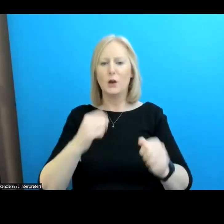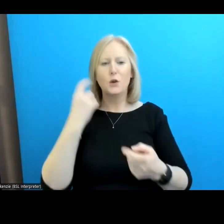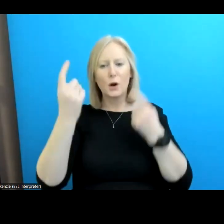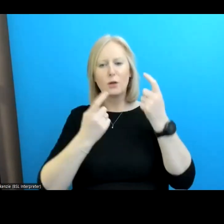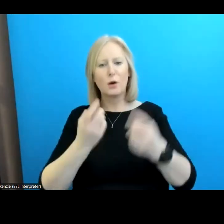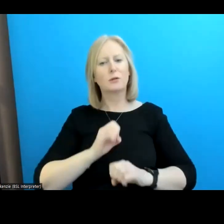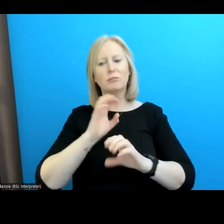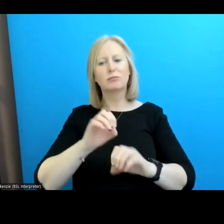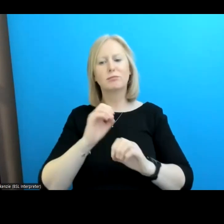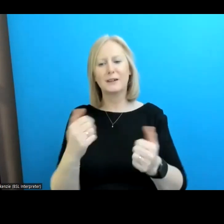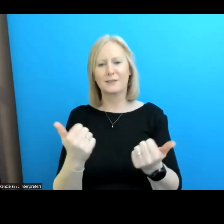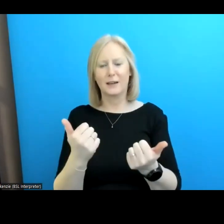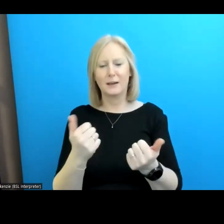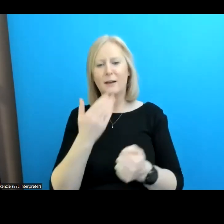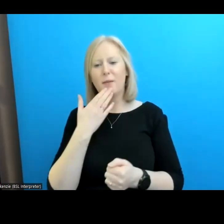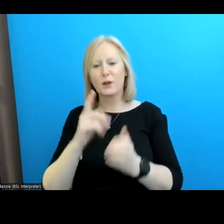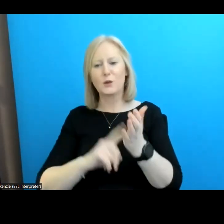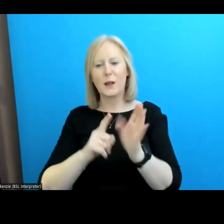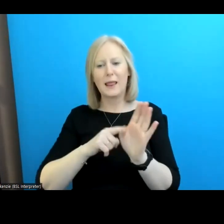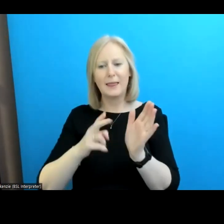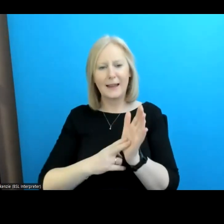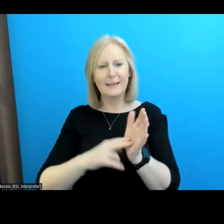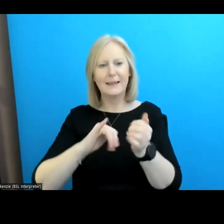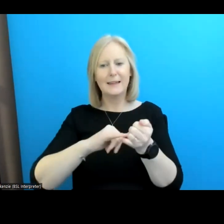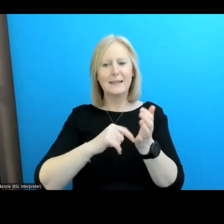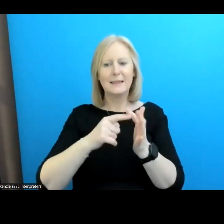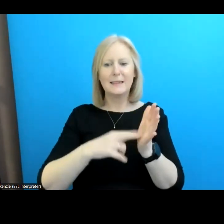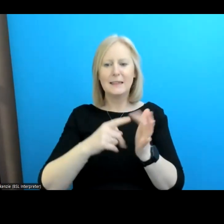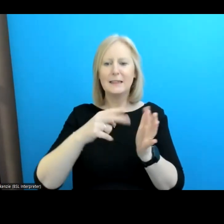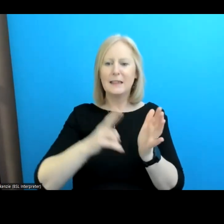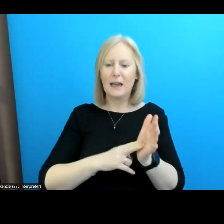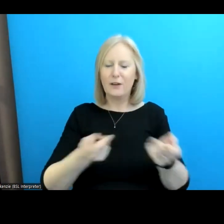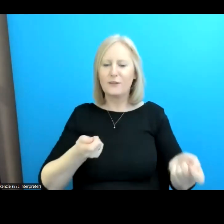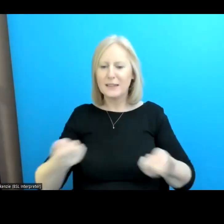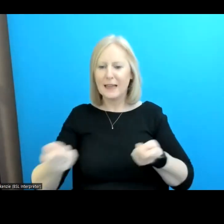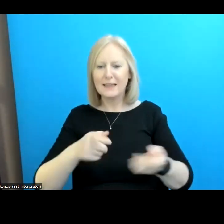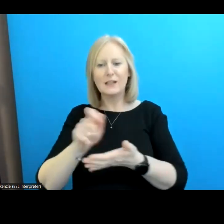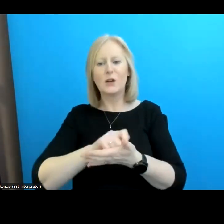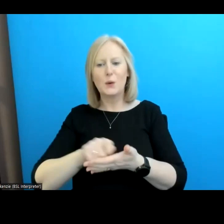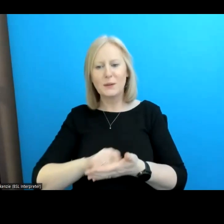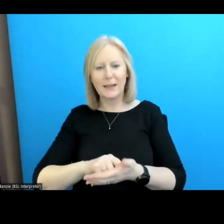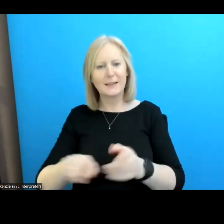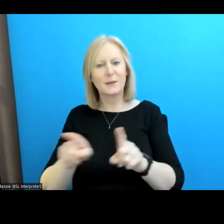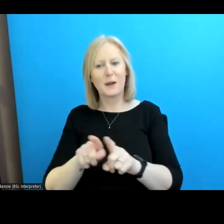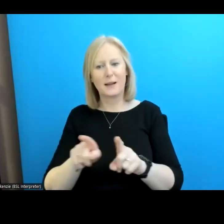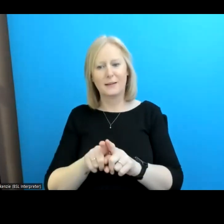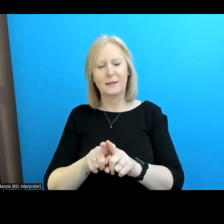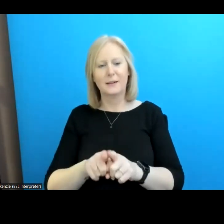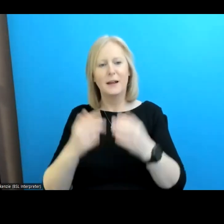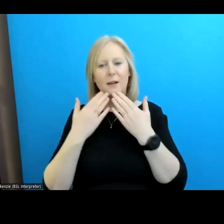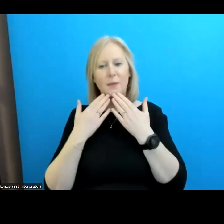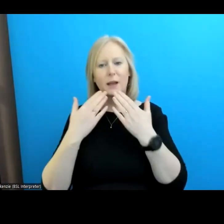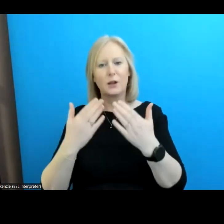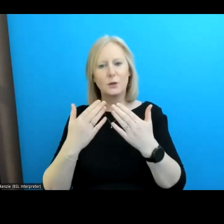thank you to our presenters, Lynn and Stephen, and to our facilitators and note takers as well. And thank you to